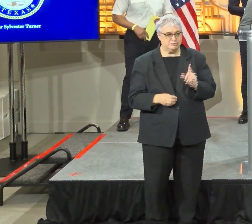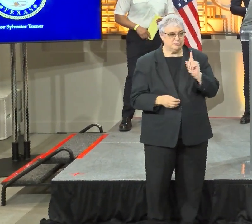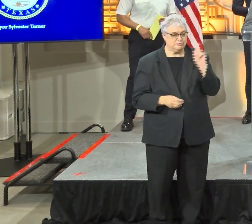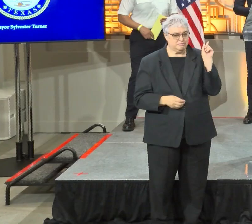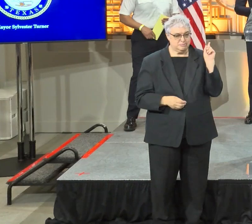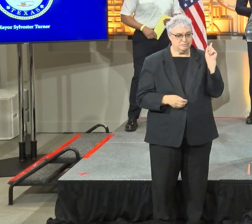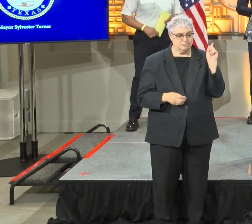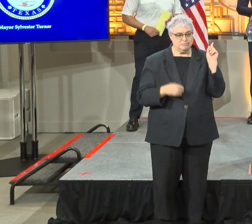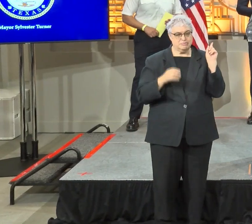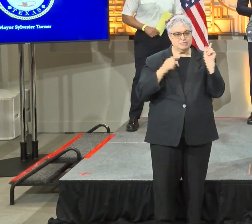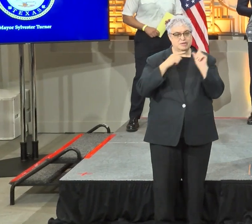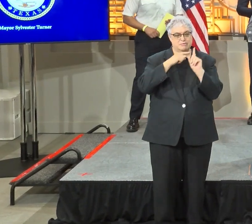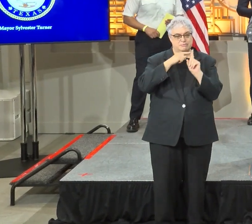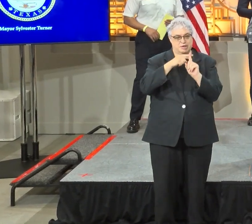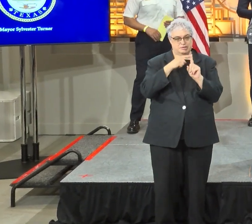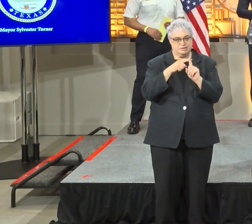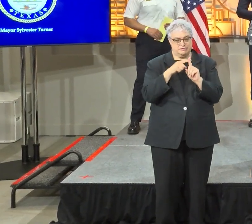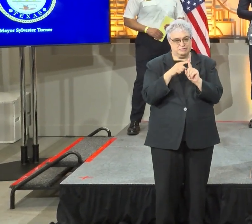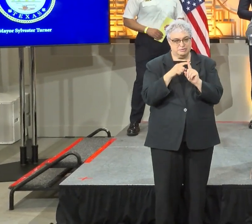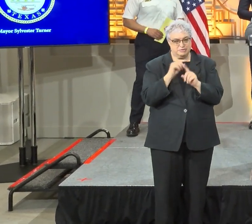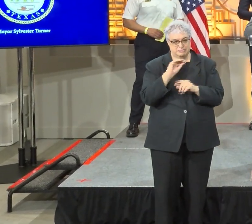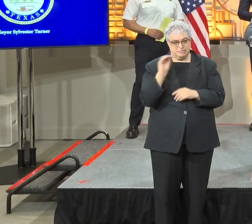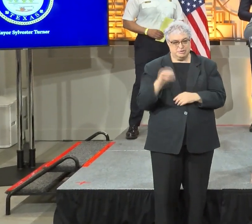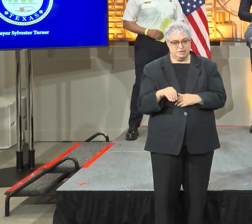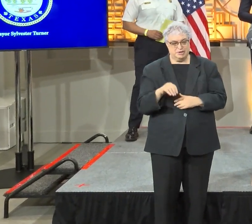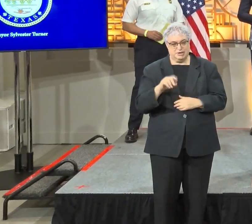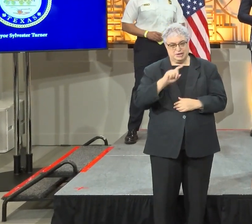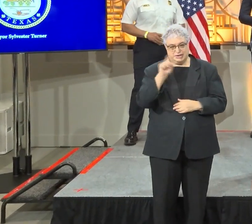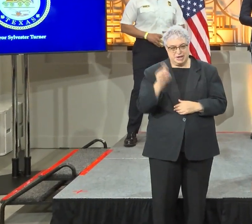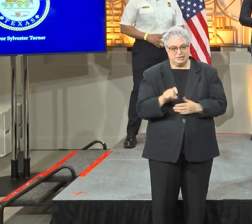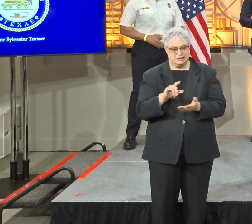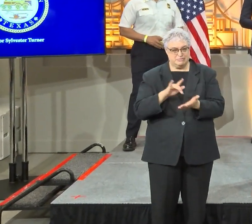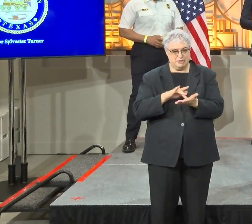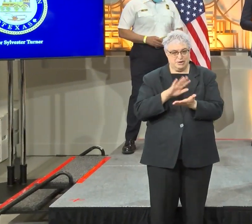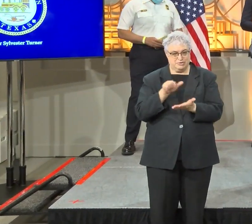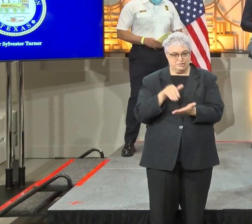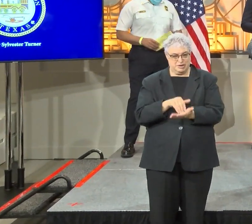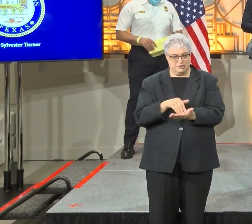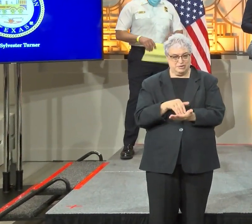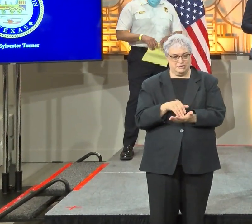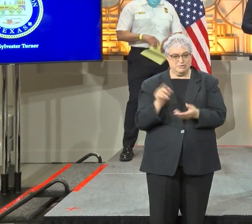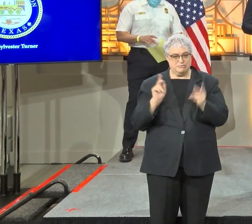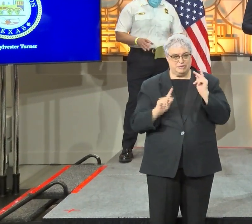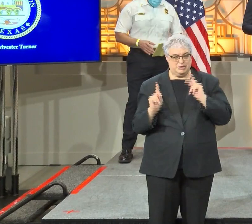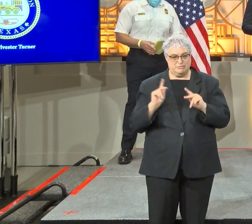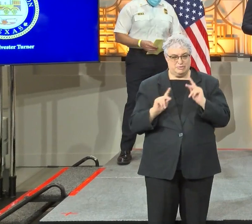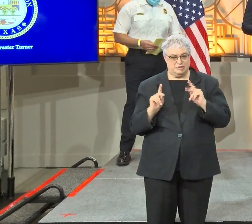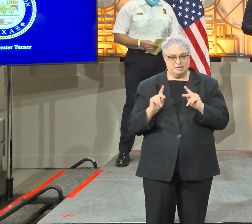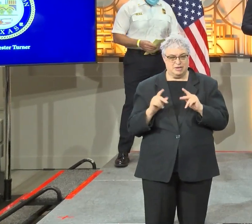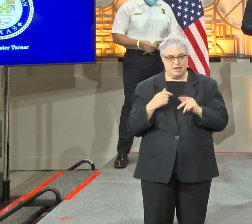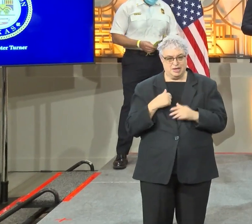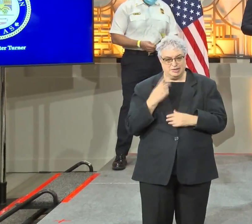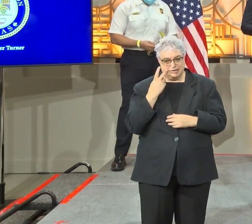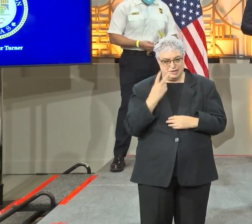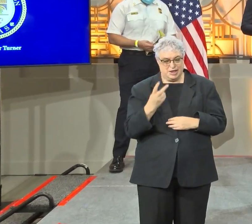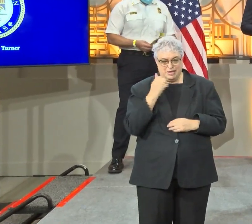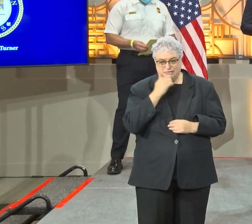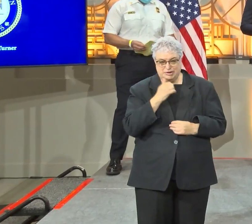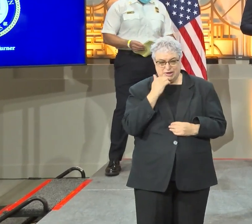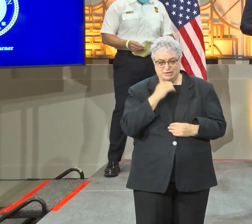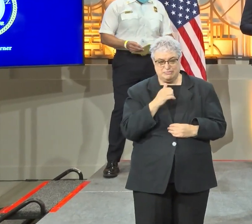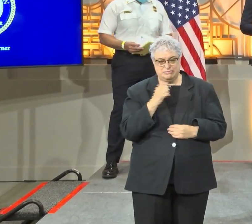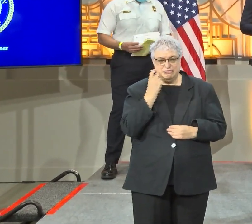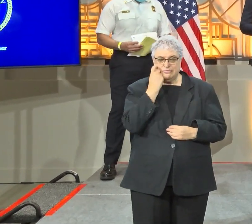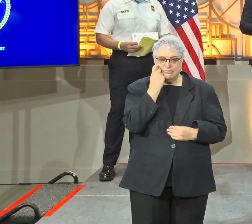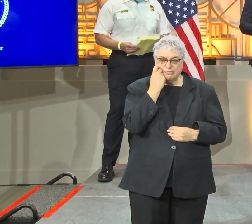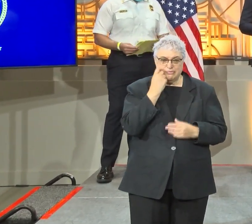positivity rate because within our Texas Medical Center hospitals, based on the numbers that I see every single day, the